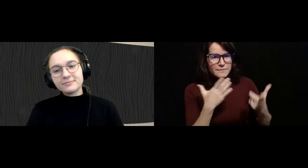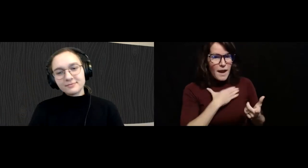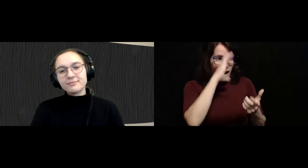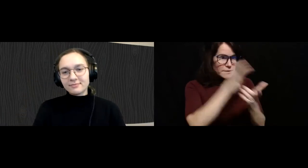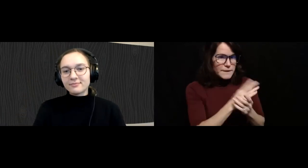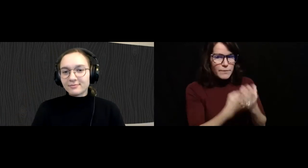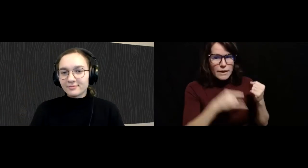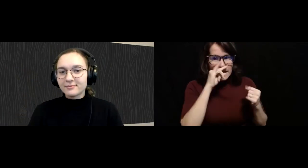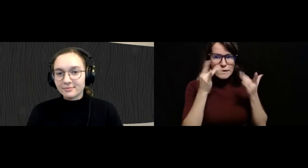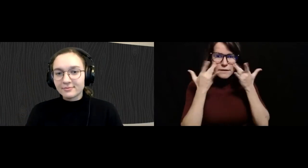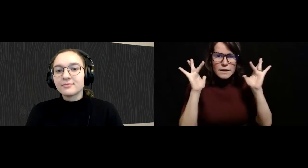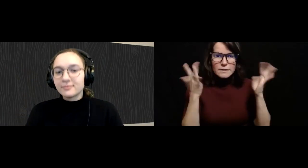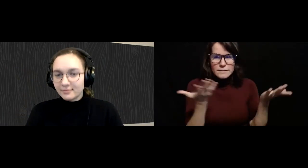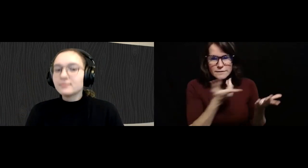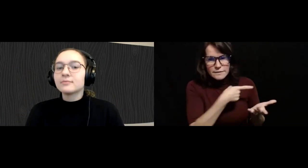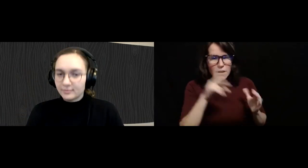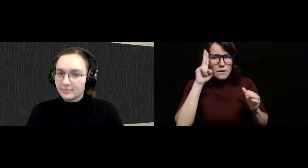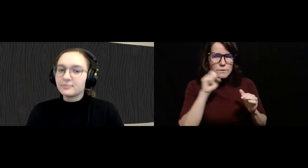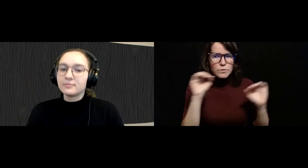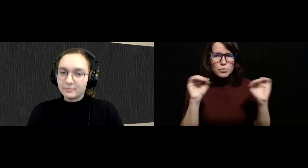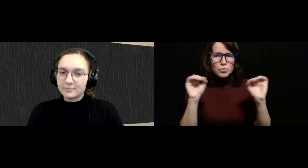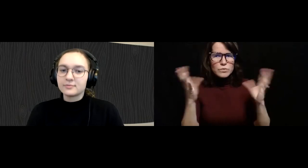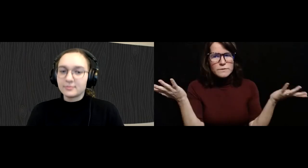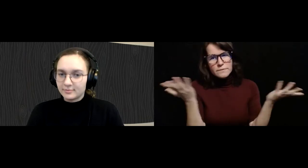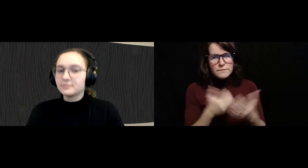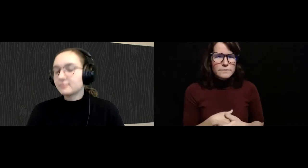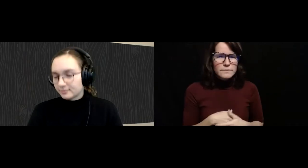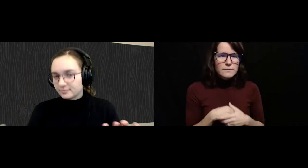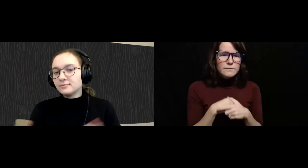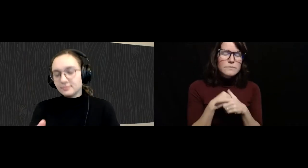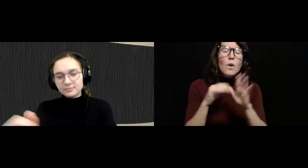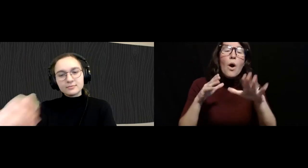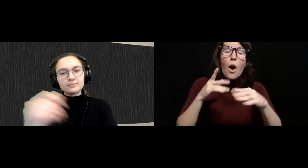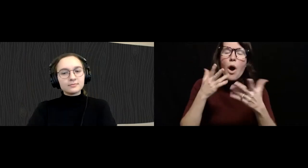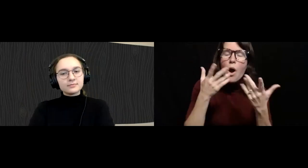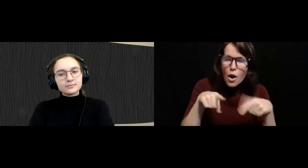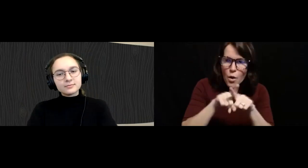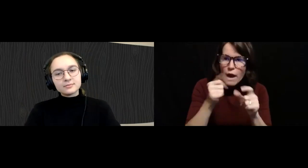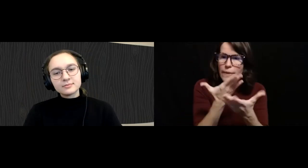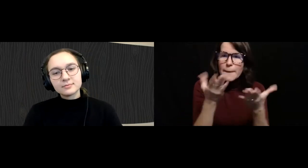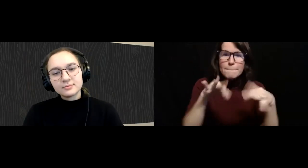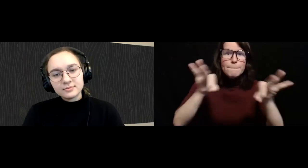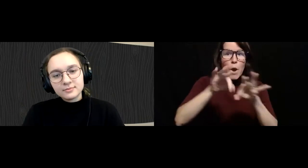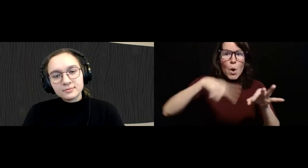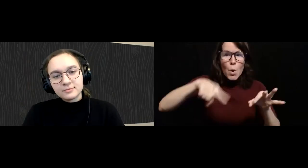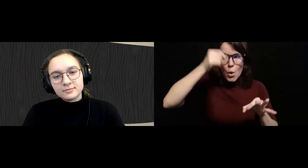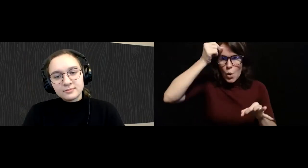Yes. My husband and my children are also sighted. They do not have Usher syndrome. One thing